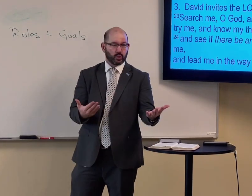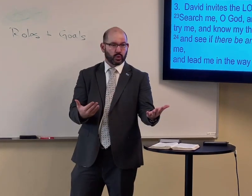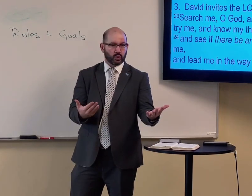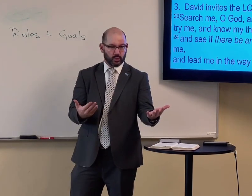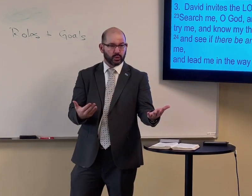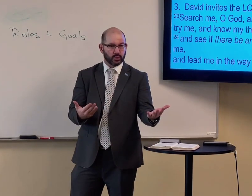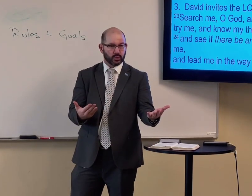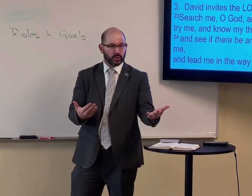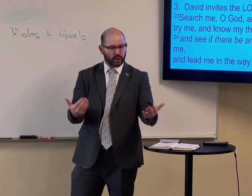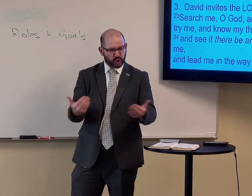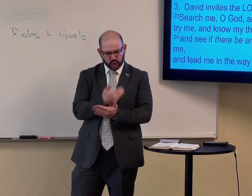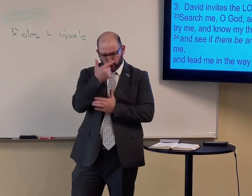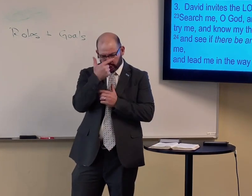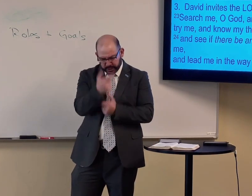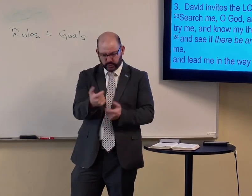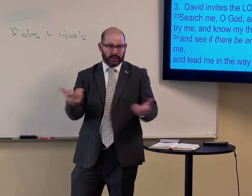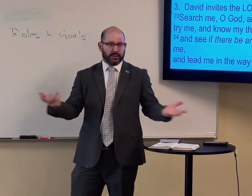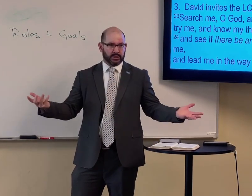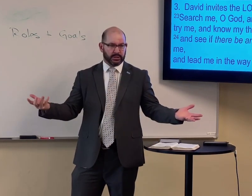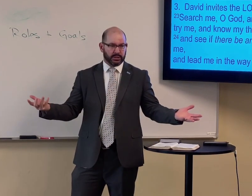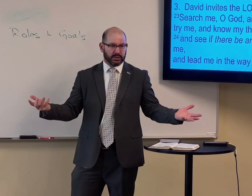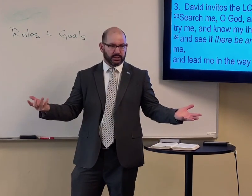desires, new interests.